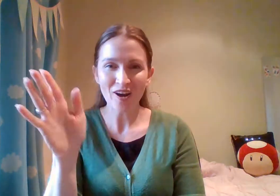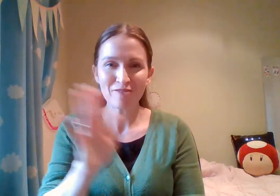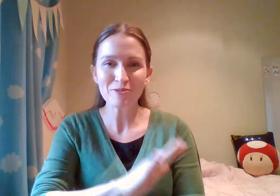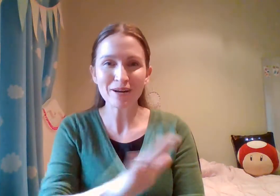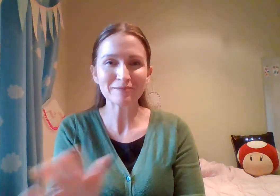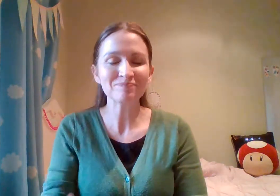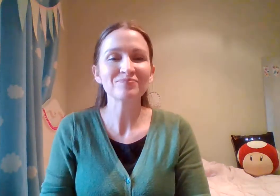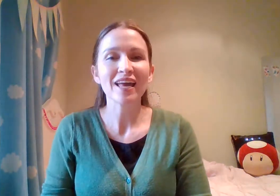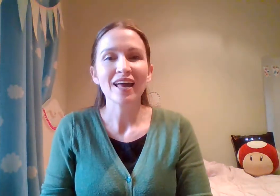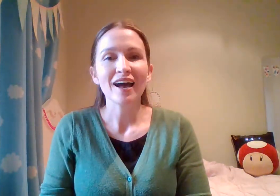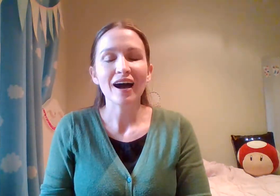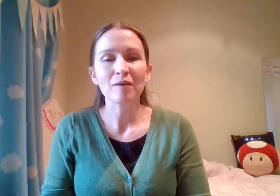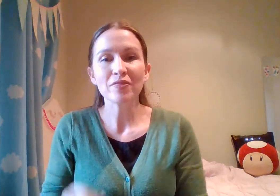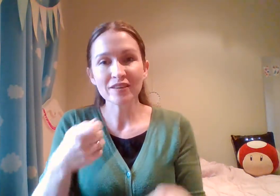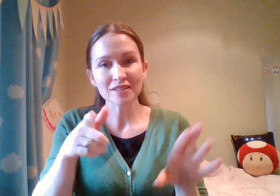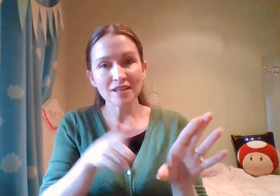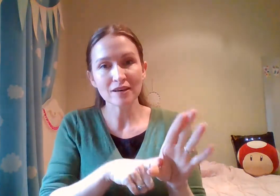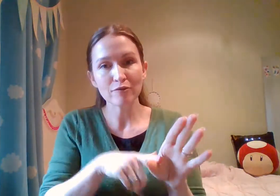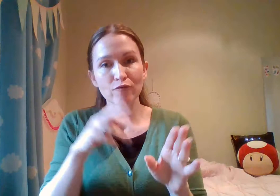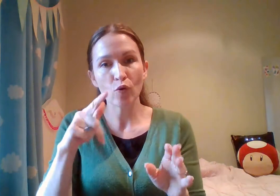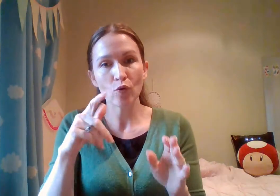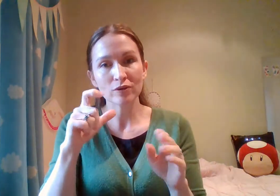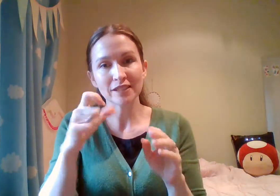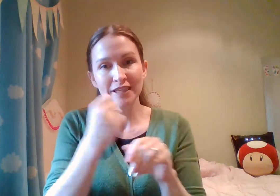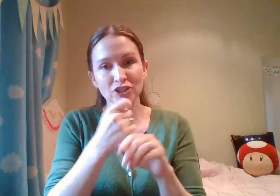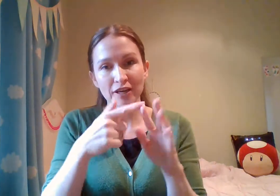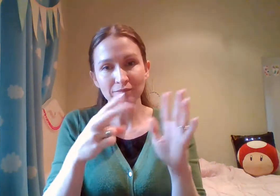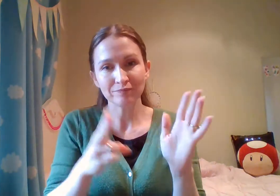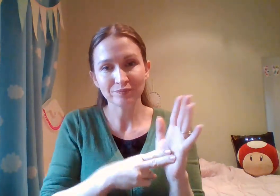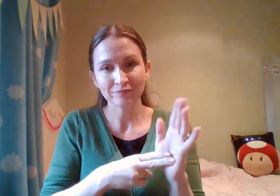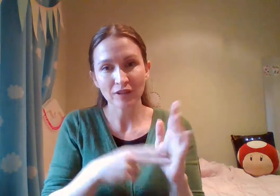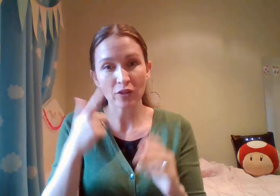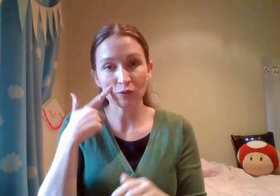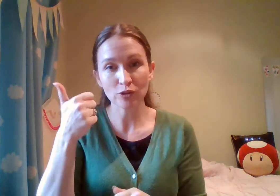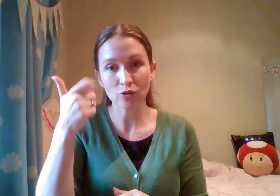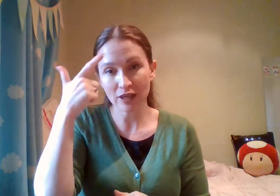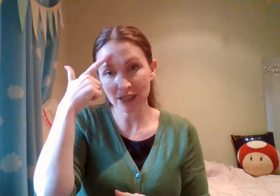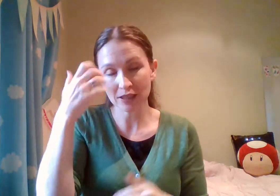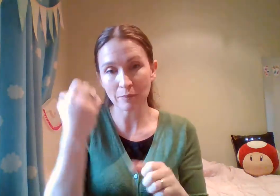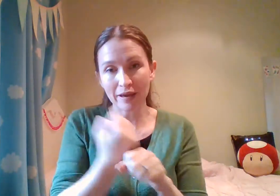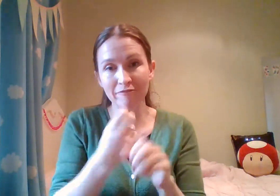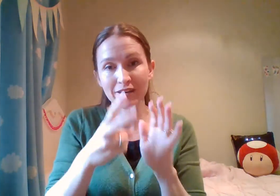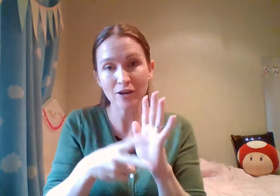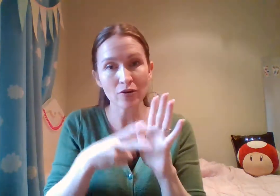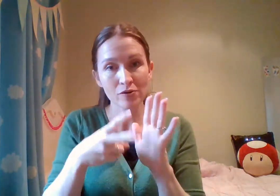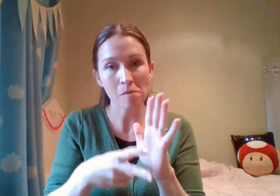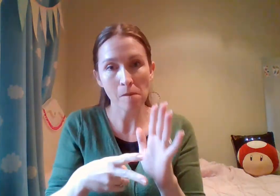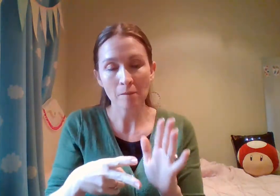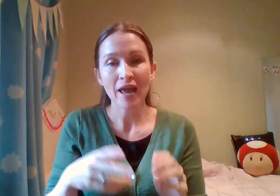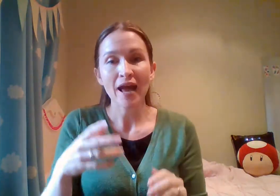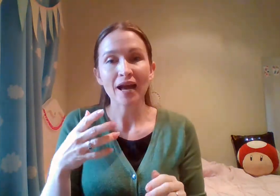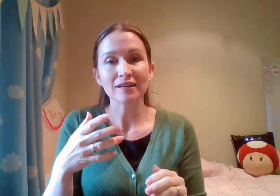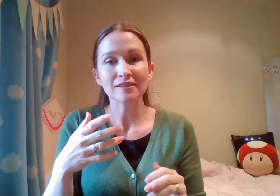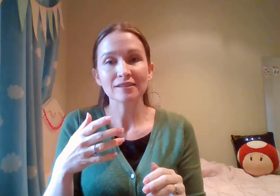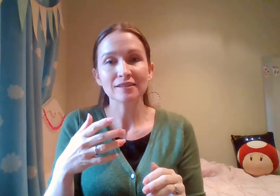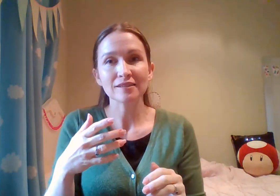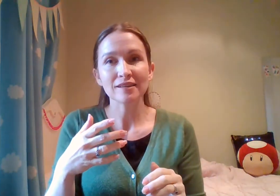Hi everyone. This year for CGen, I thought it was a good idea to make a video as